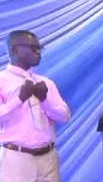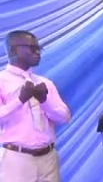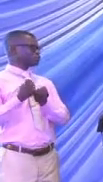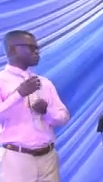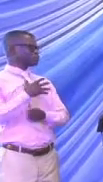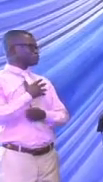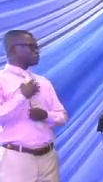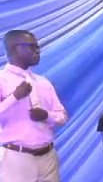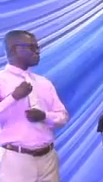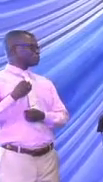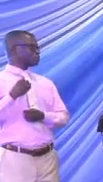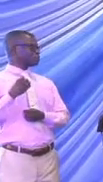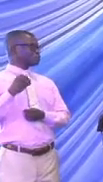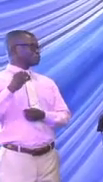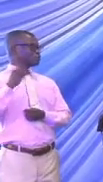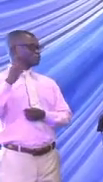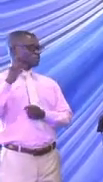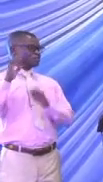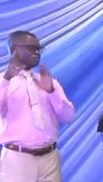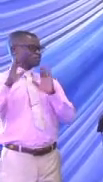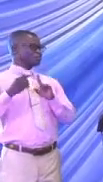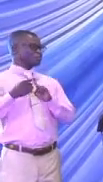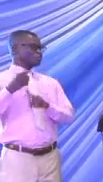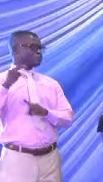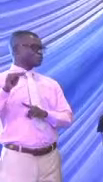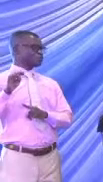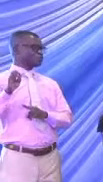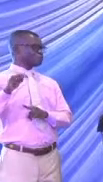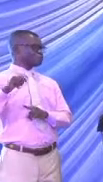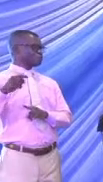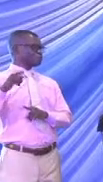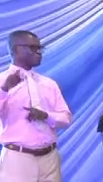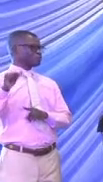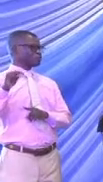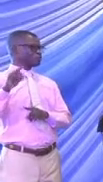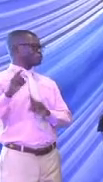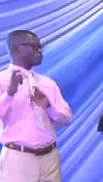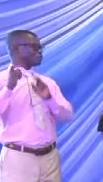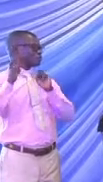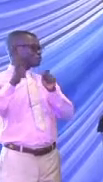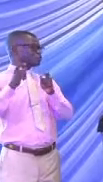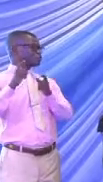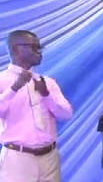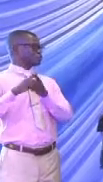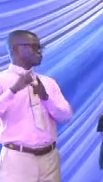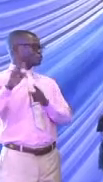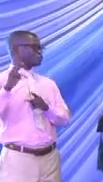and His Excellency from Netherlands will present to the second